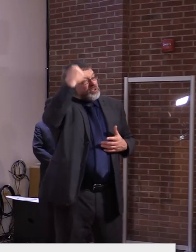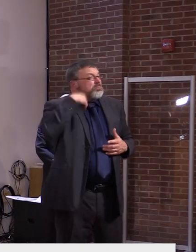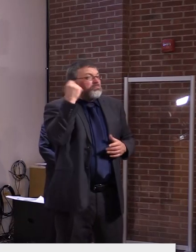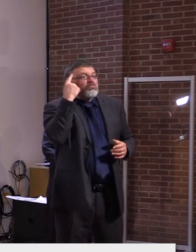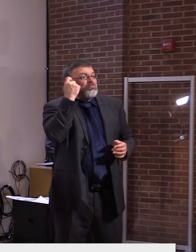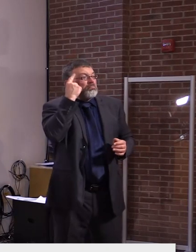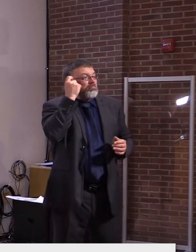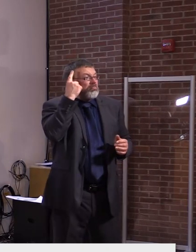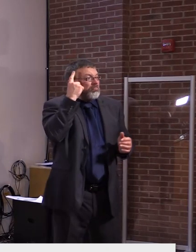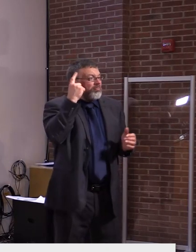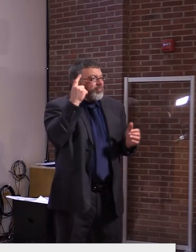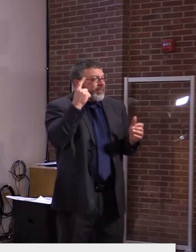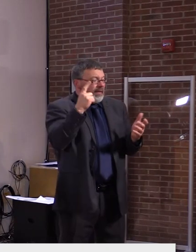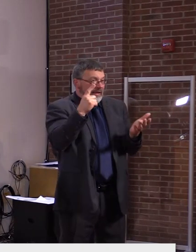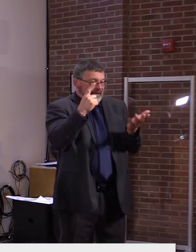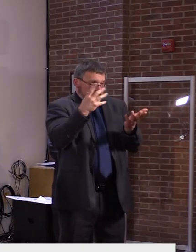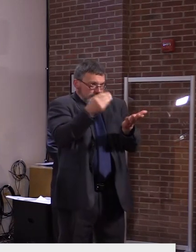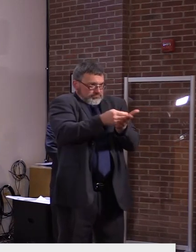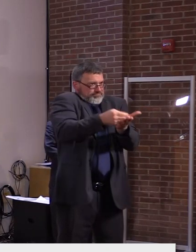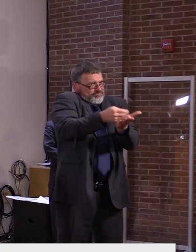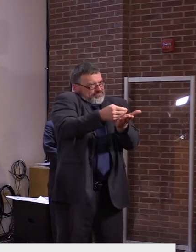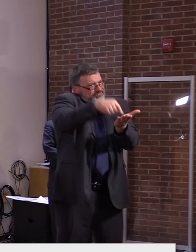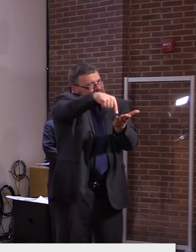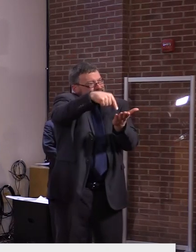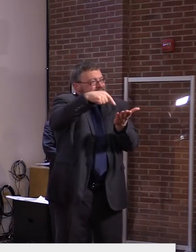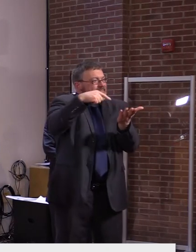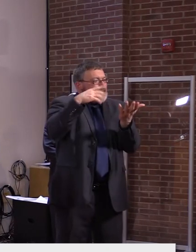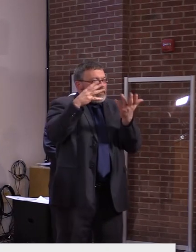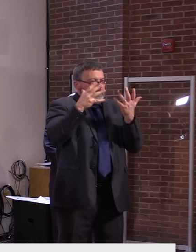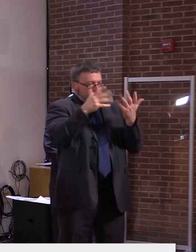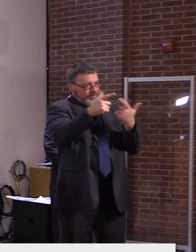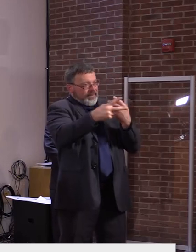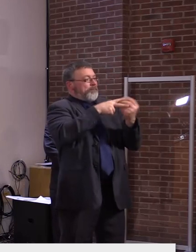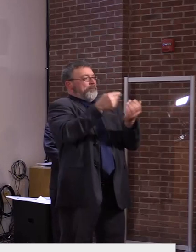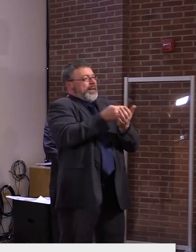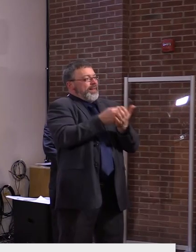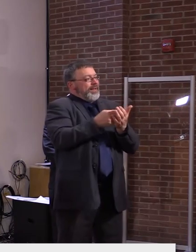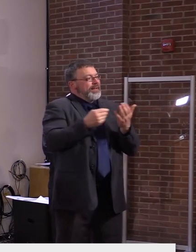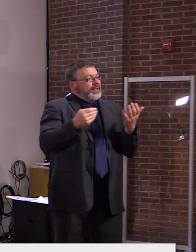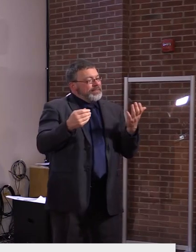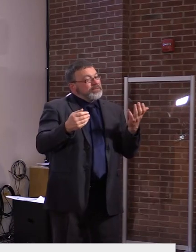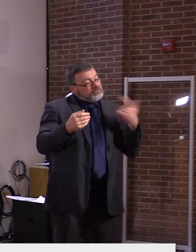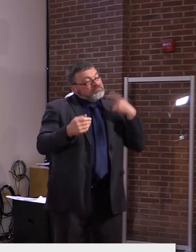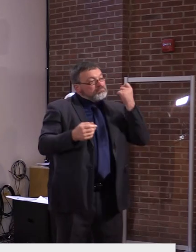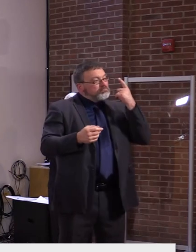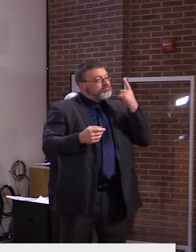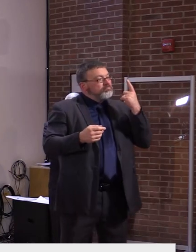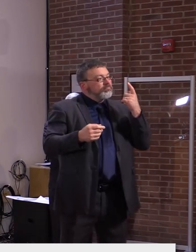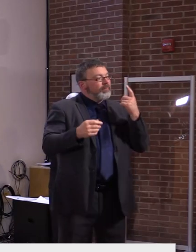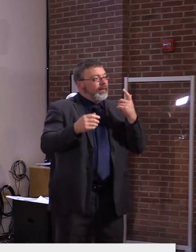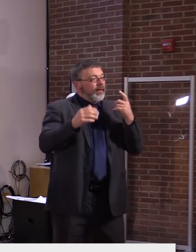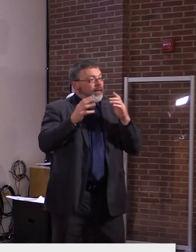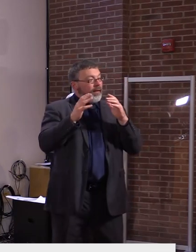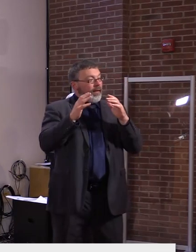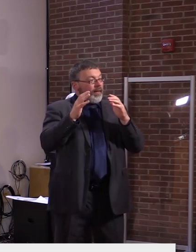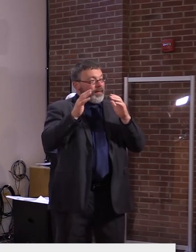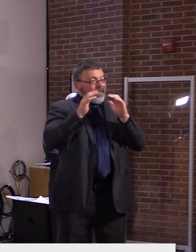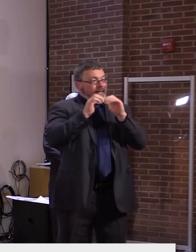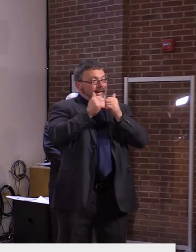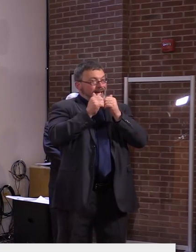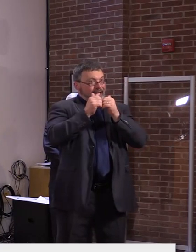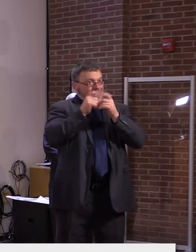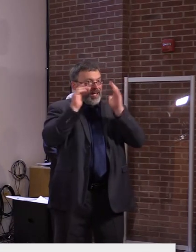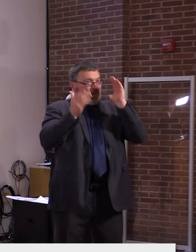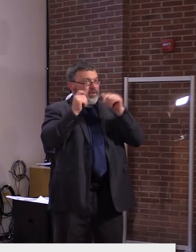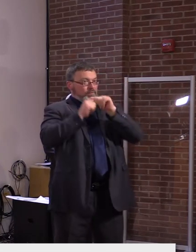So when they're comparing some of their entities located around the country, in New